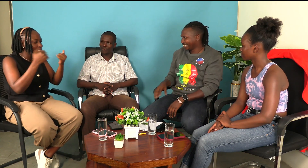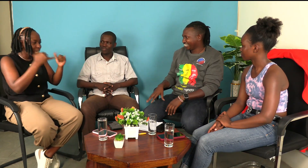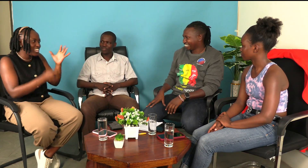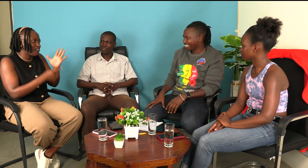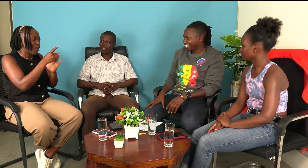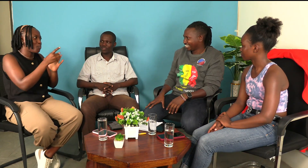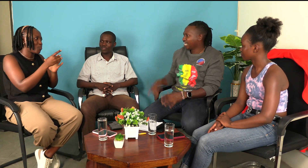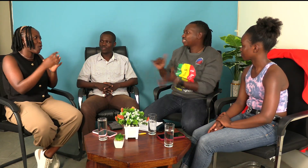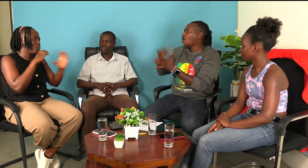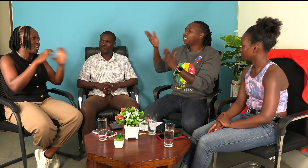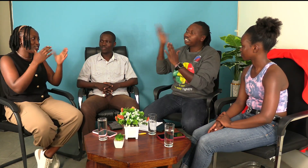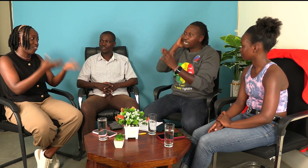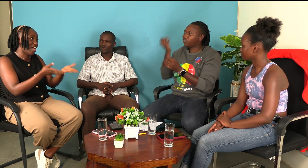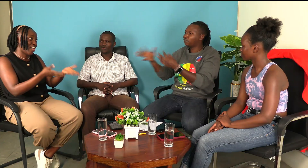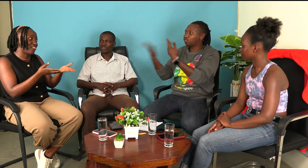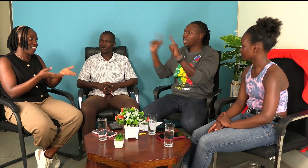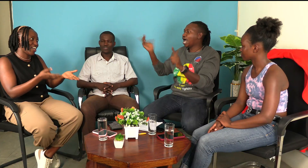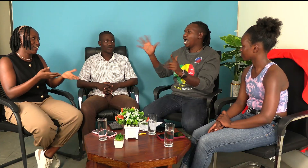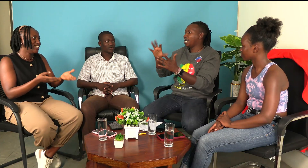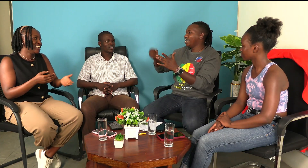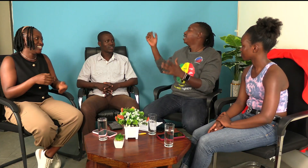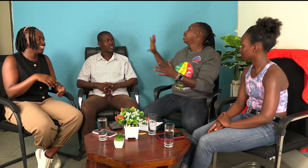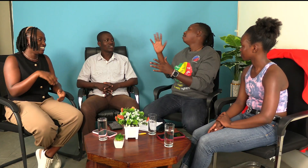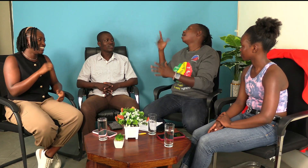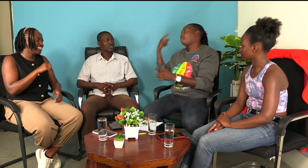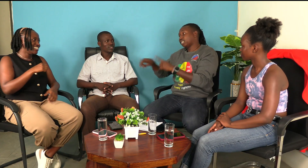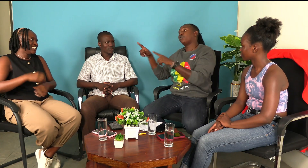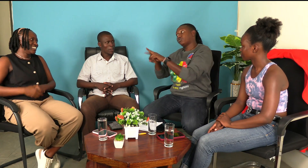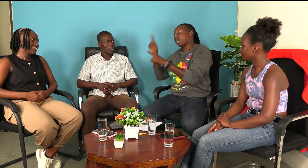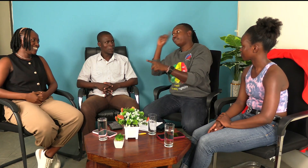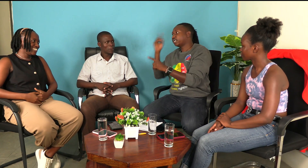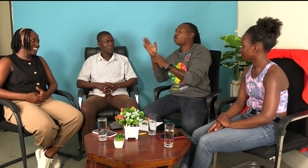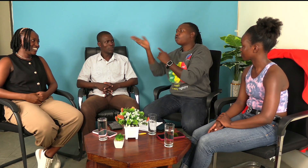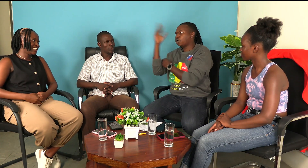you understand me? Can I understand you? And we develop one way of communicating just real time.